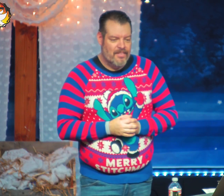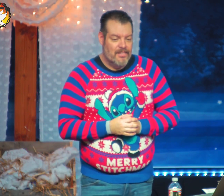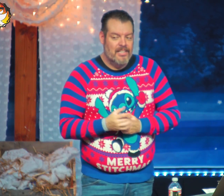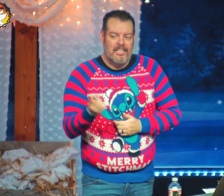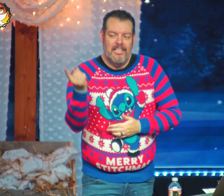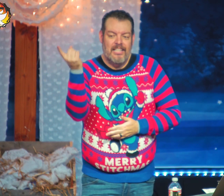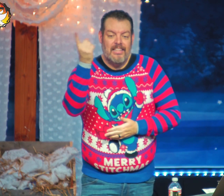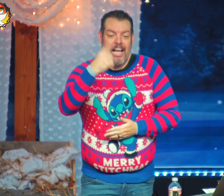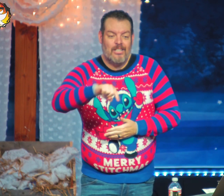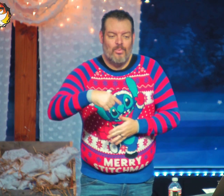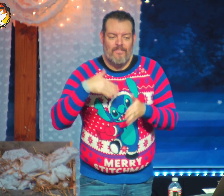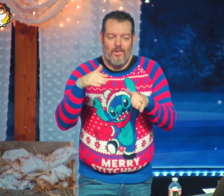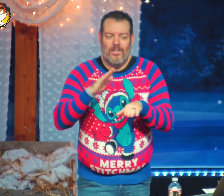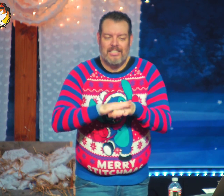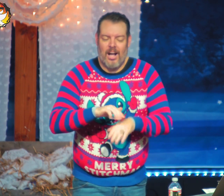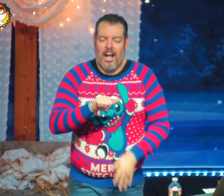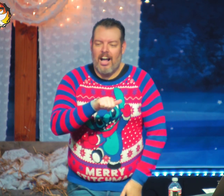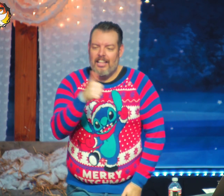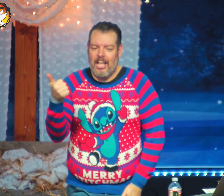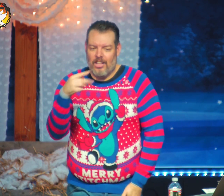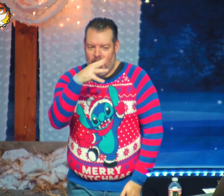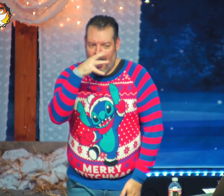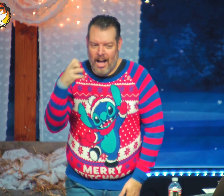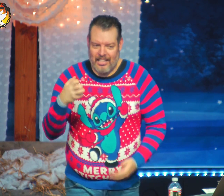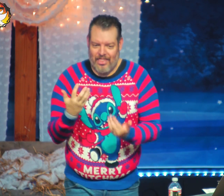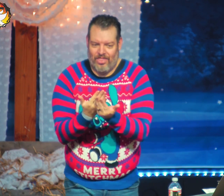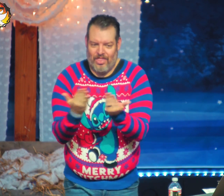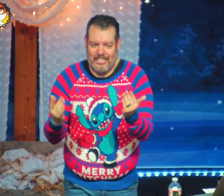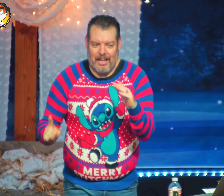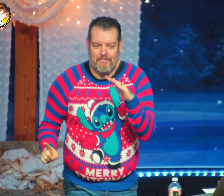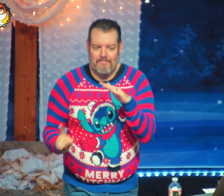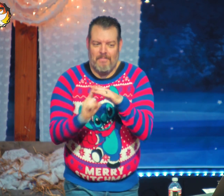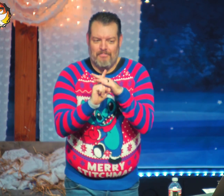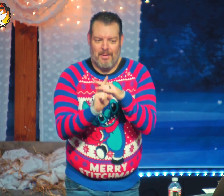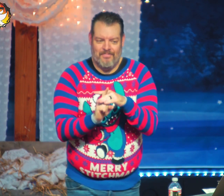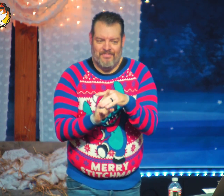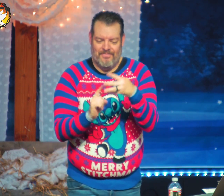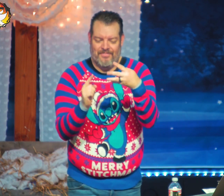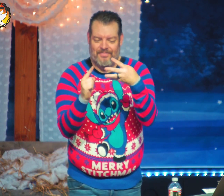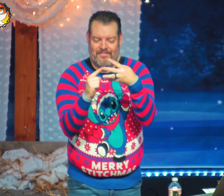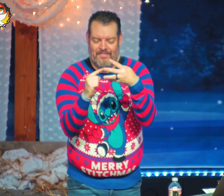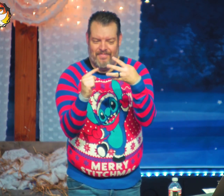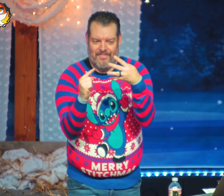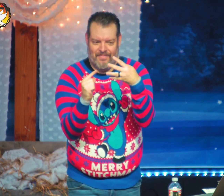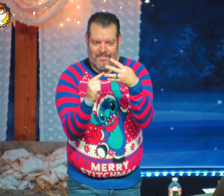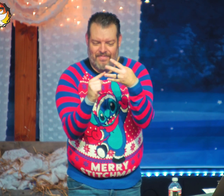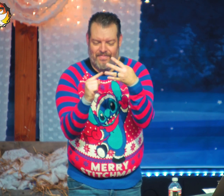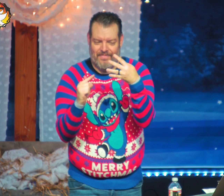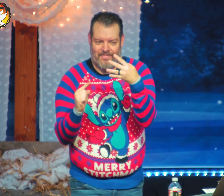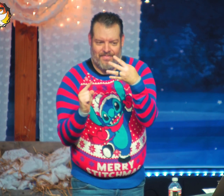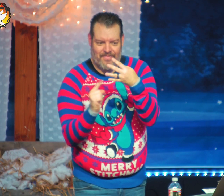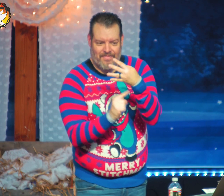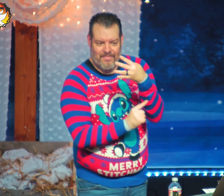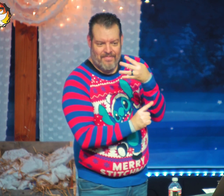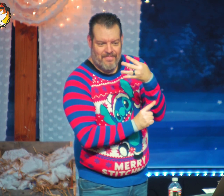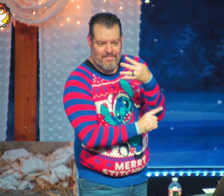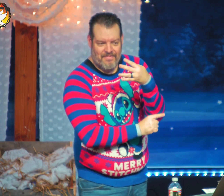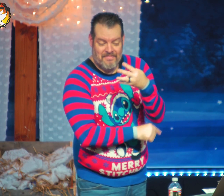So, ugly sweaters mean that we need to get rid of our ugly thoughts.